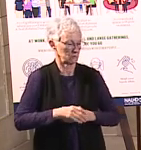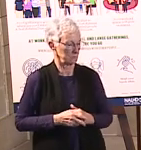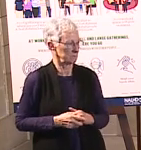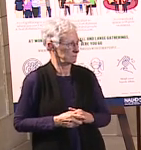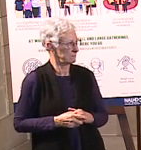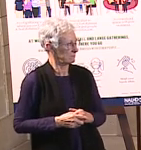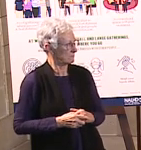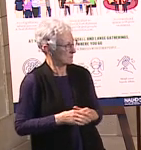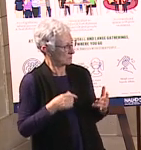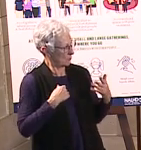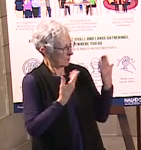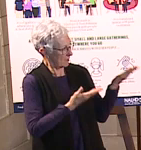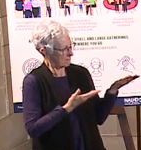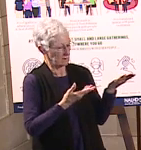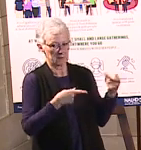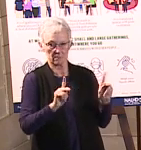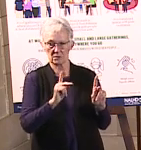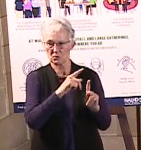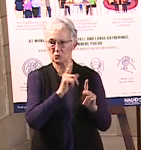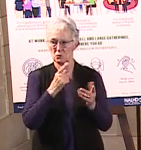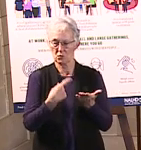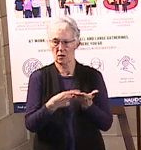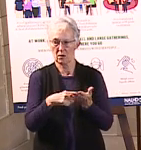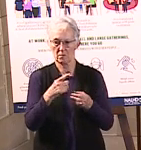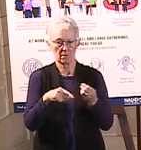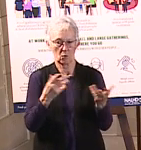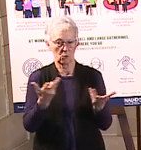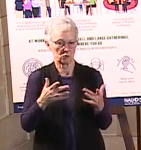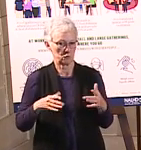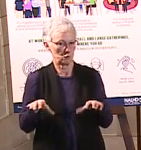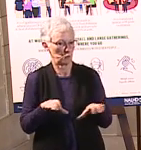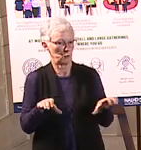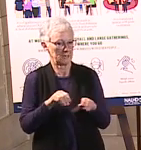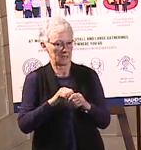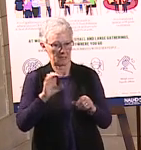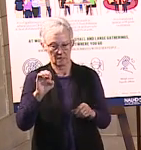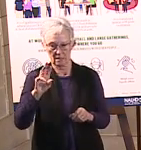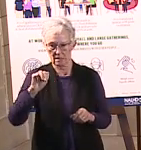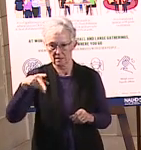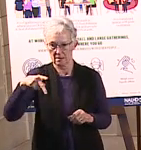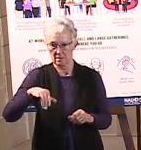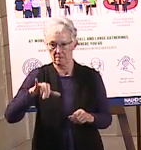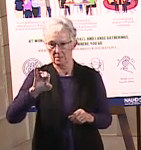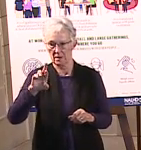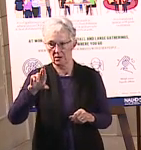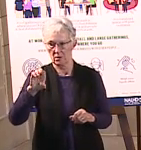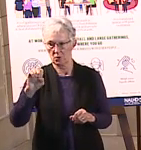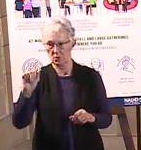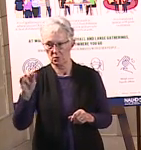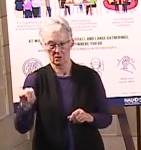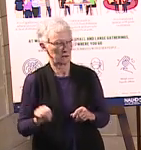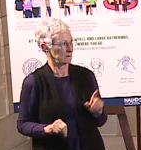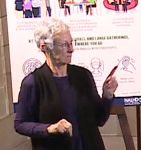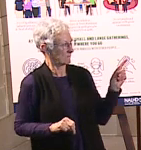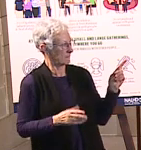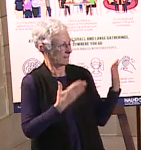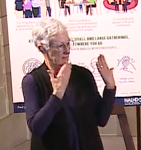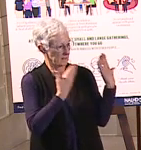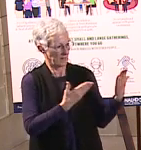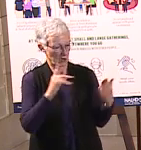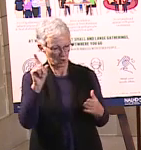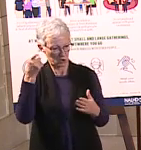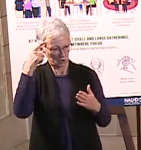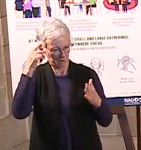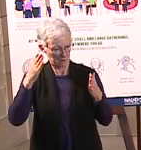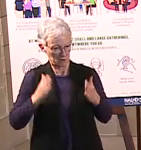doing at Empyrean and what the public can do to help you out. Thanks so much, Governor, and thanks for taking some time